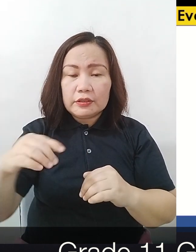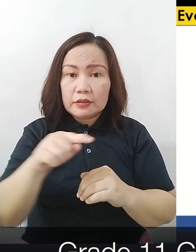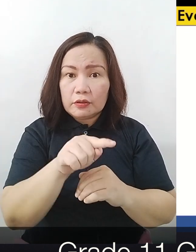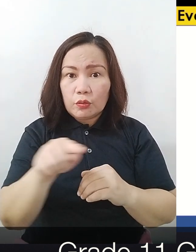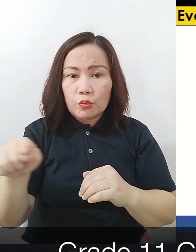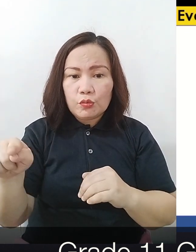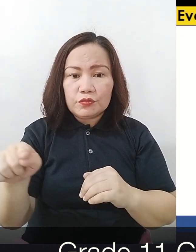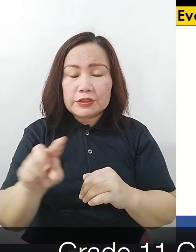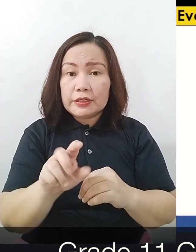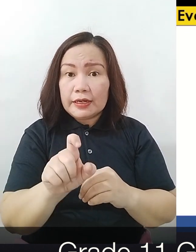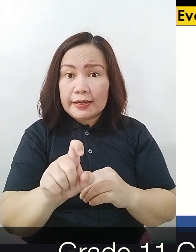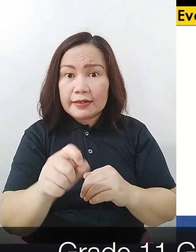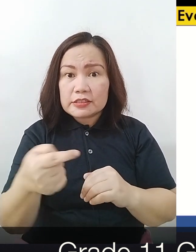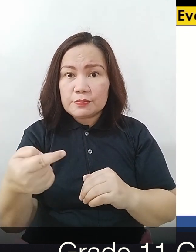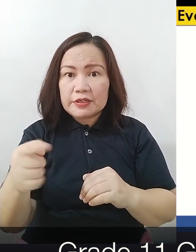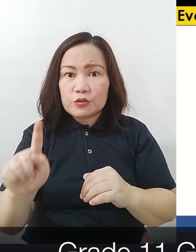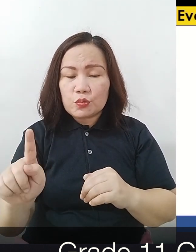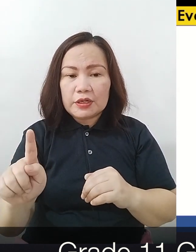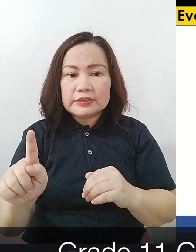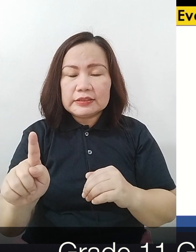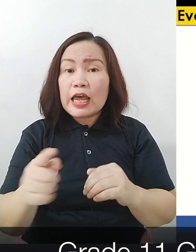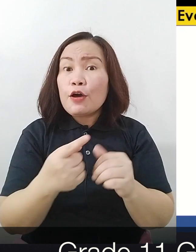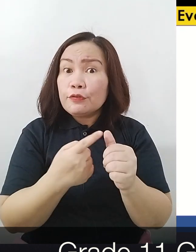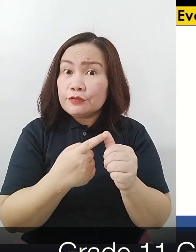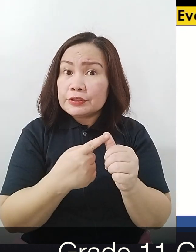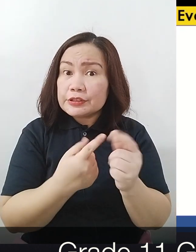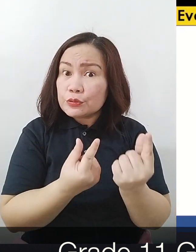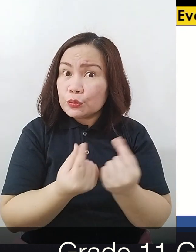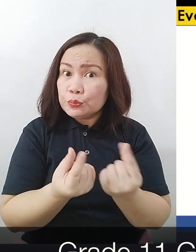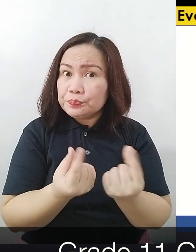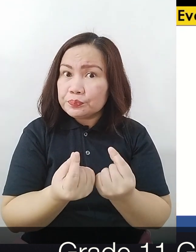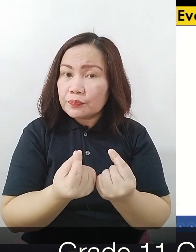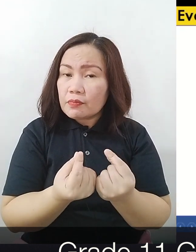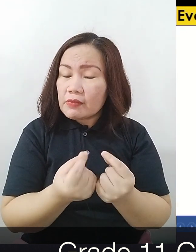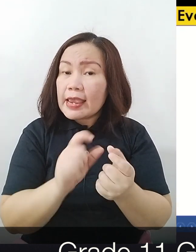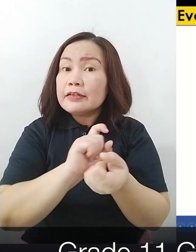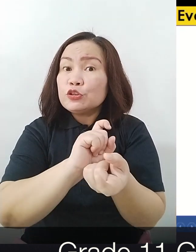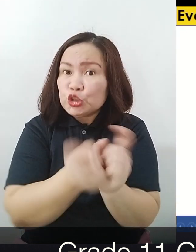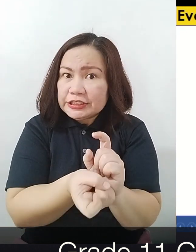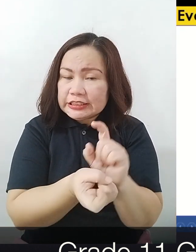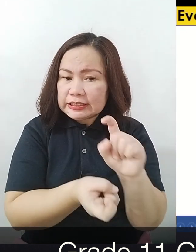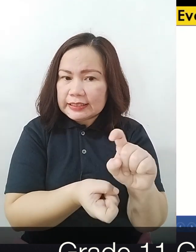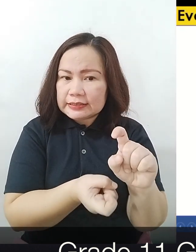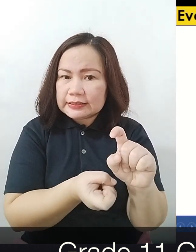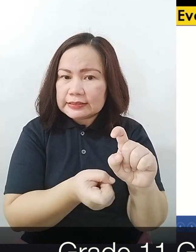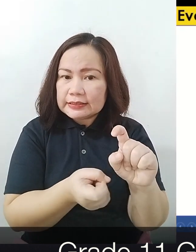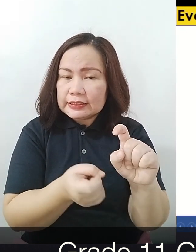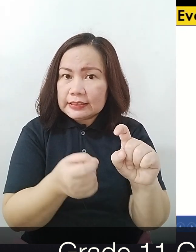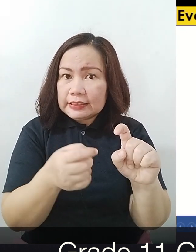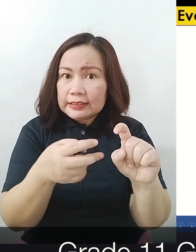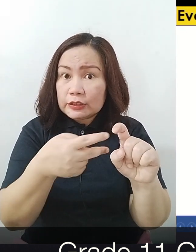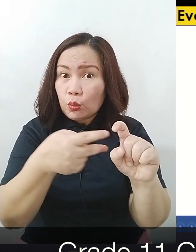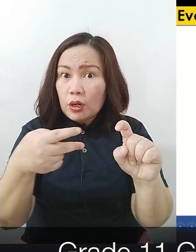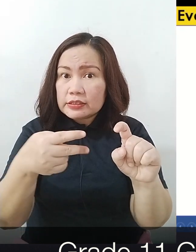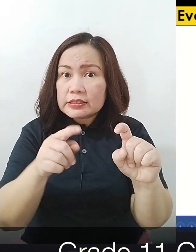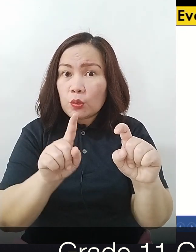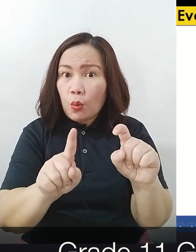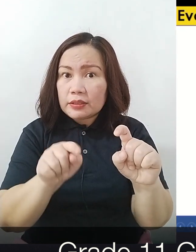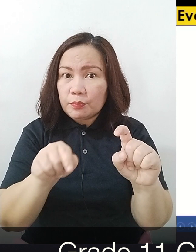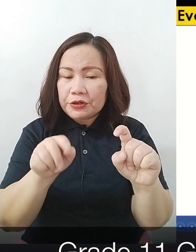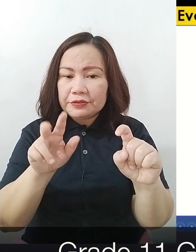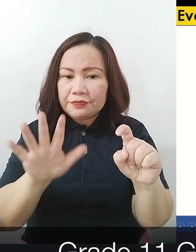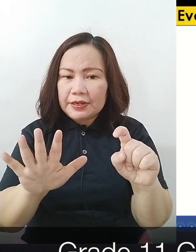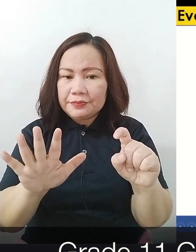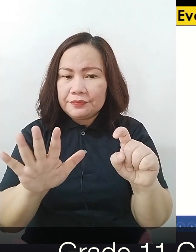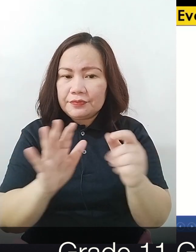Evaluate the function. So, ang unang ulit na gagawin, papalitan natin ng x ng